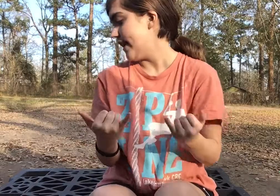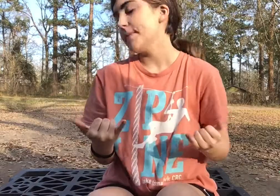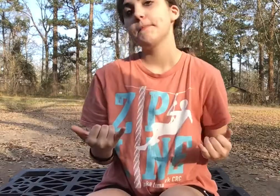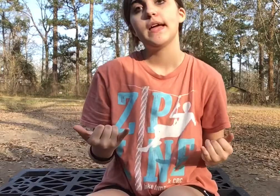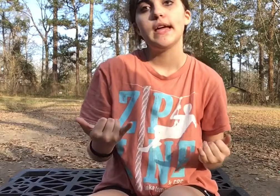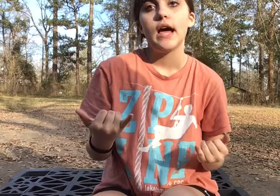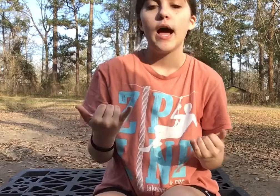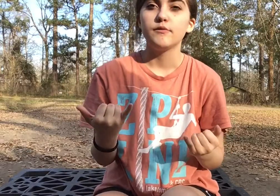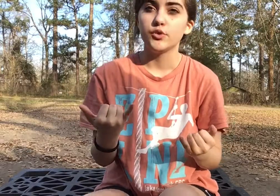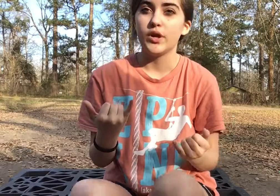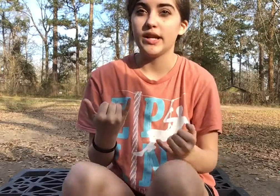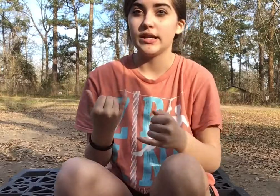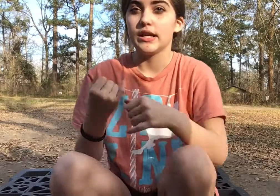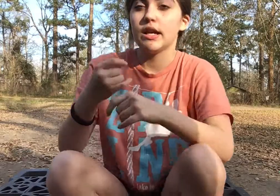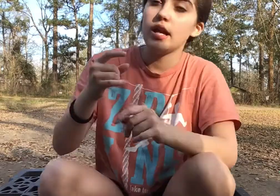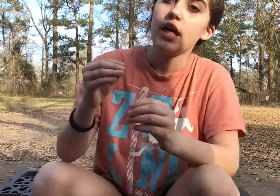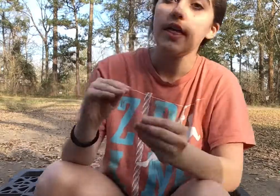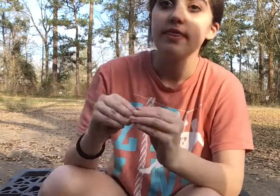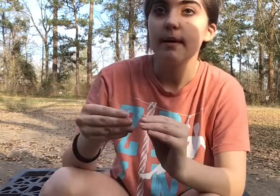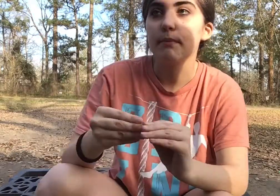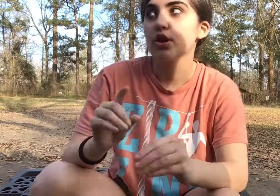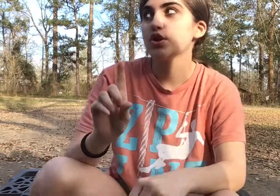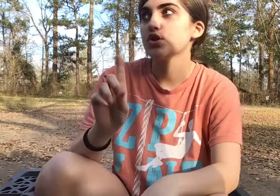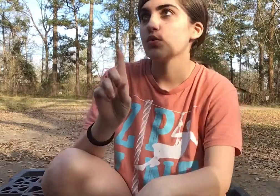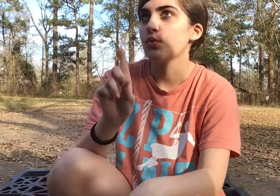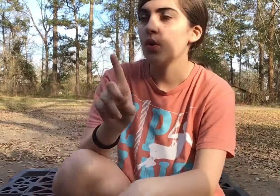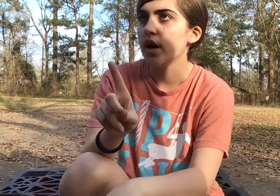today I'm doing numbers